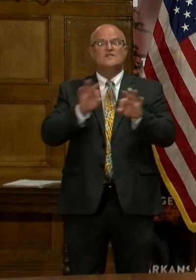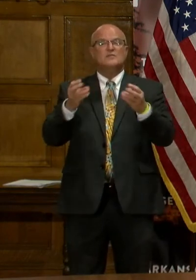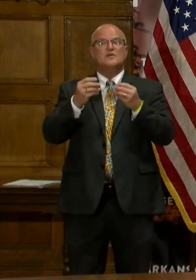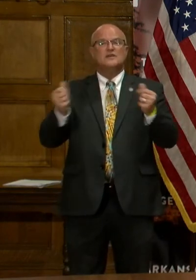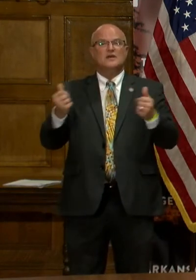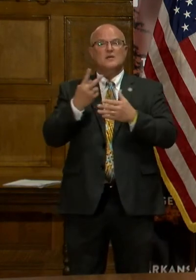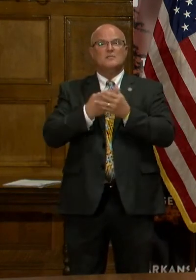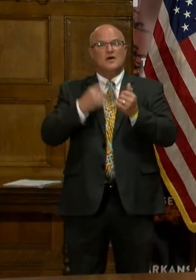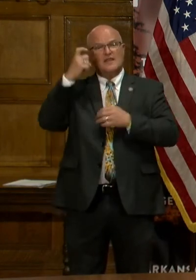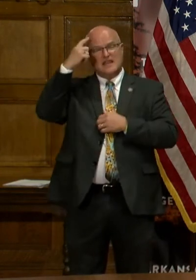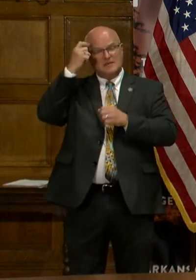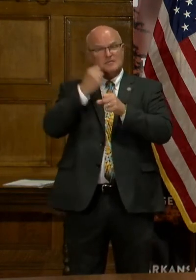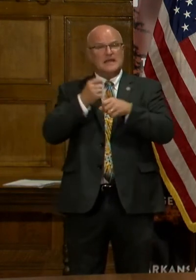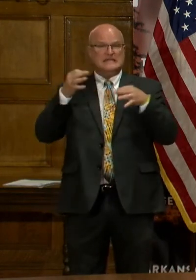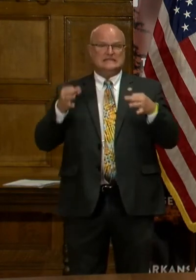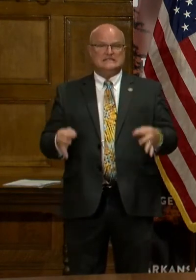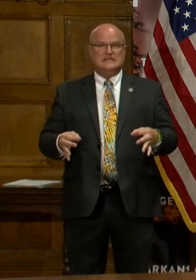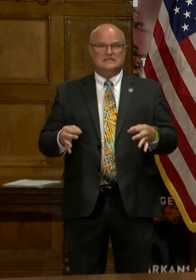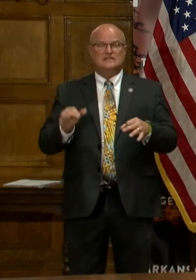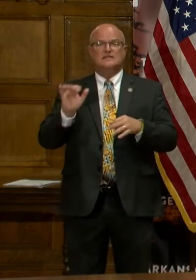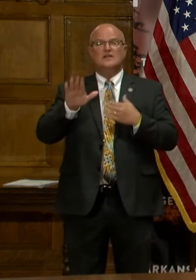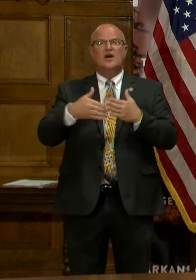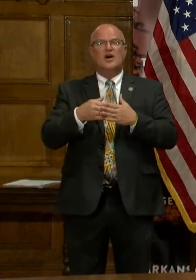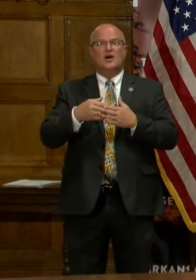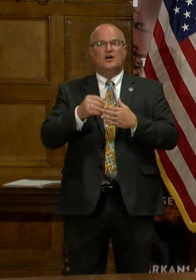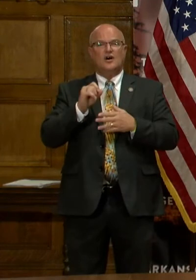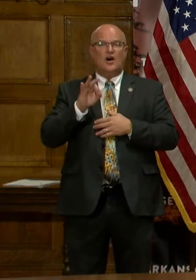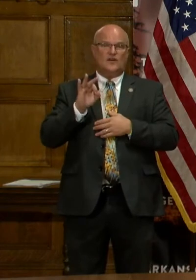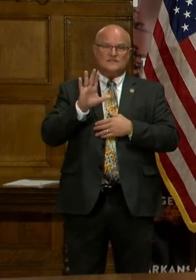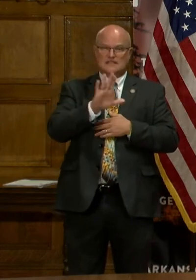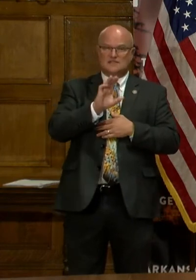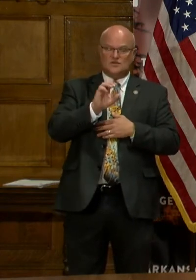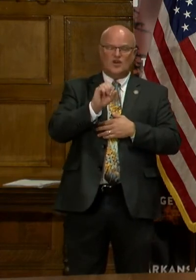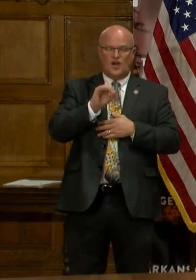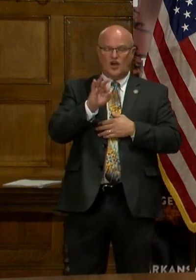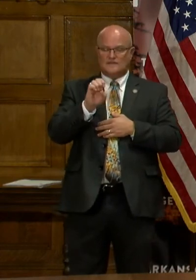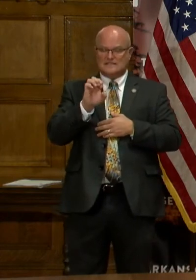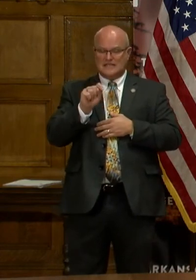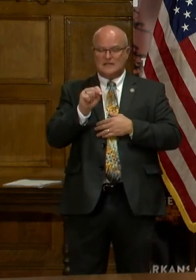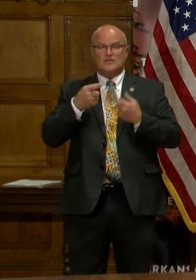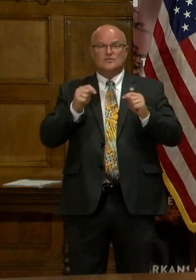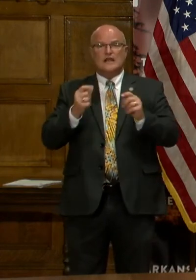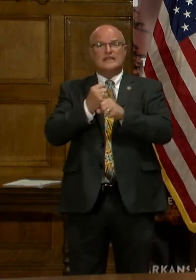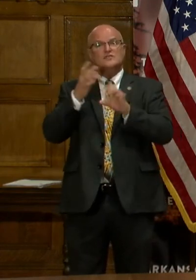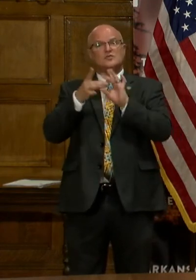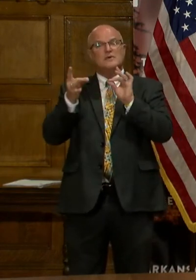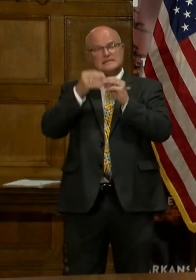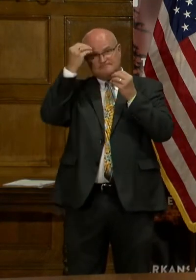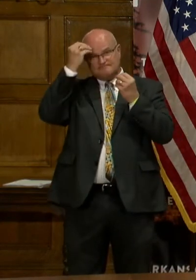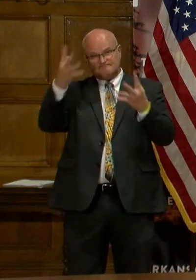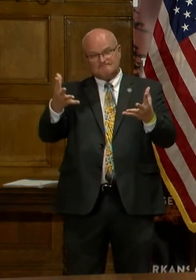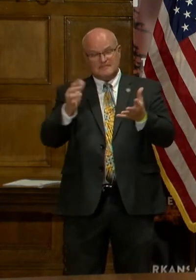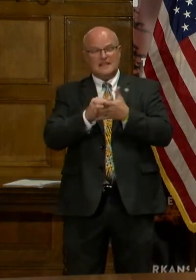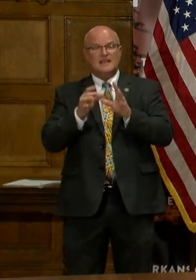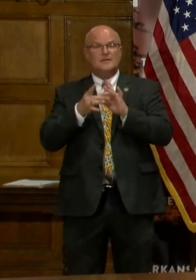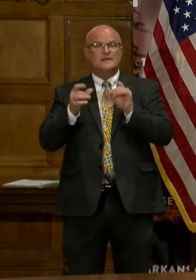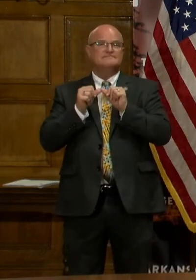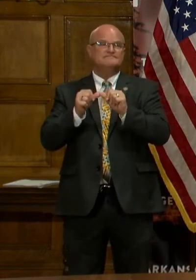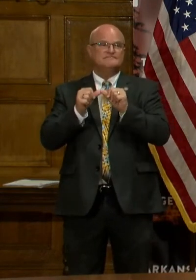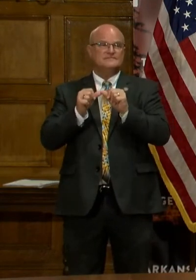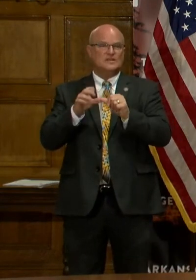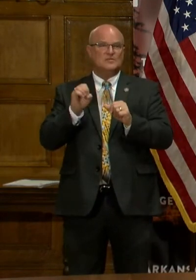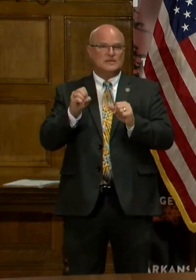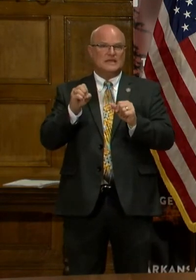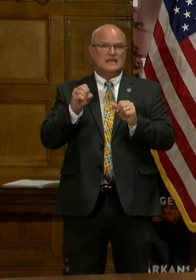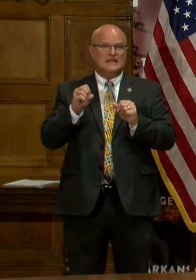allows local governments to make decisions and offset yours. As you're trying to get your message out and that message continues to